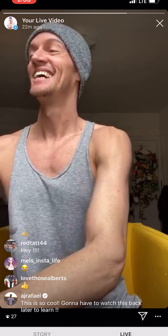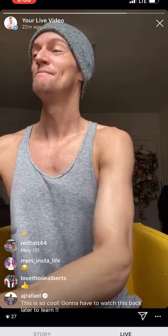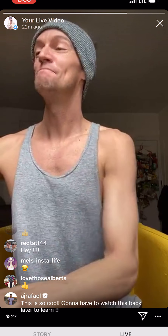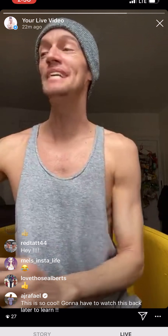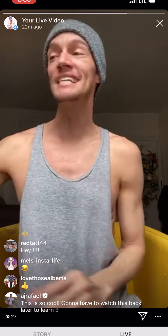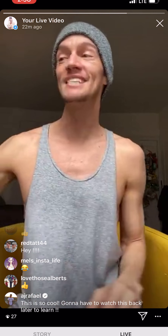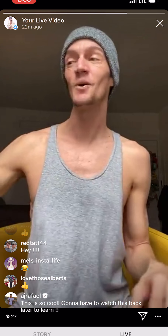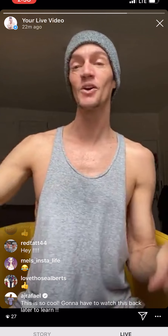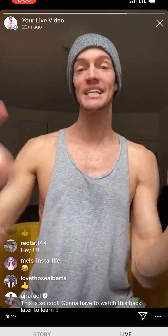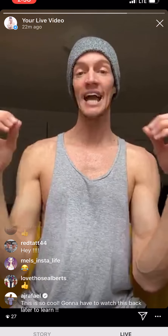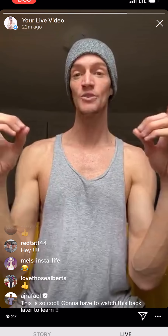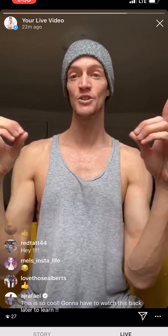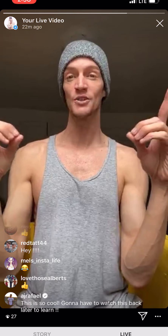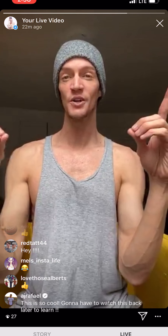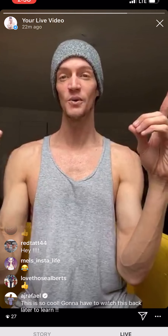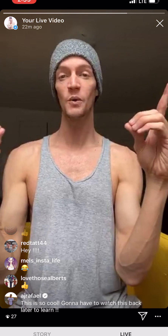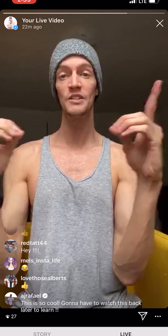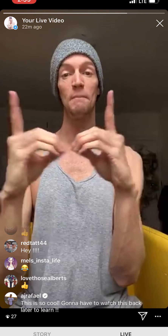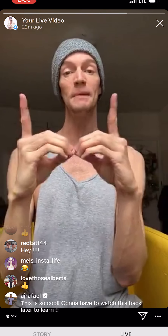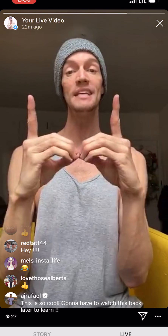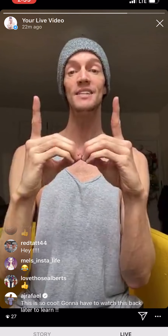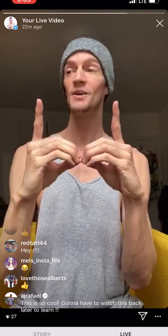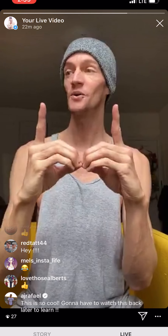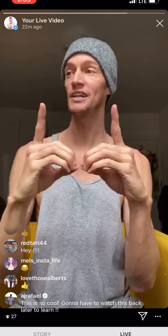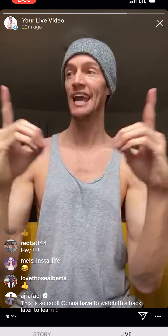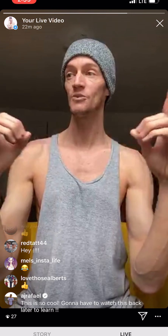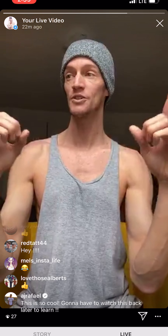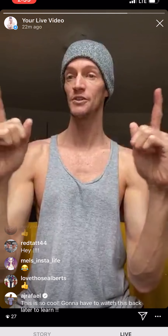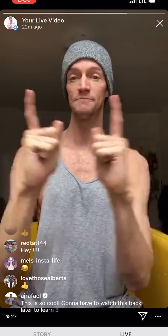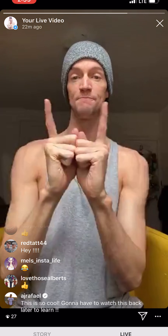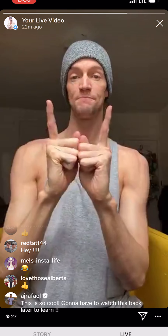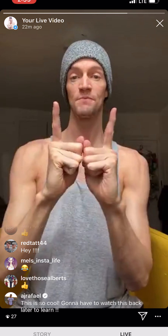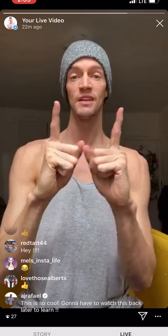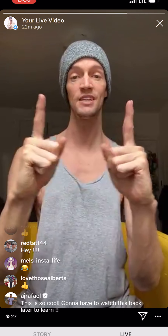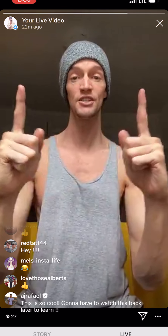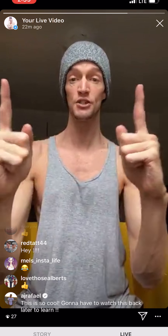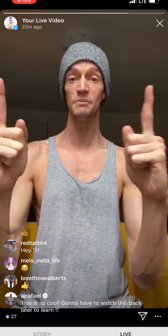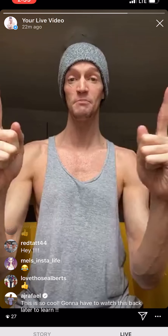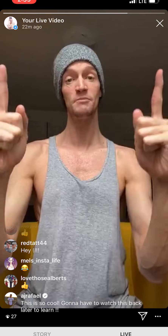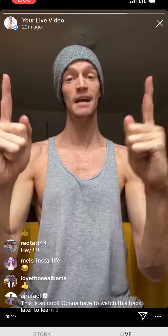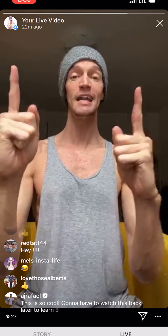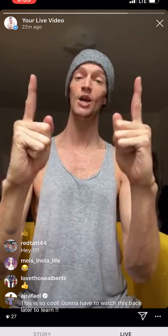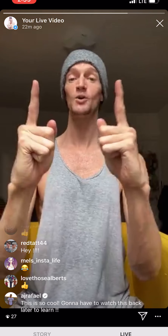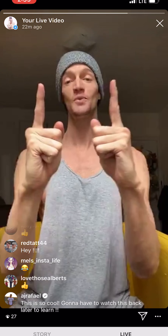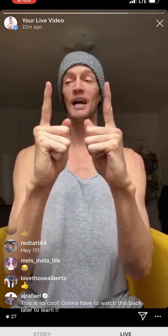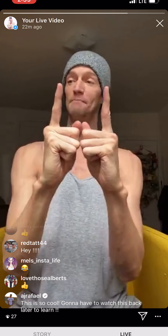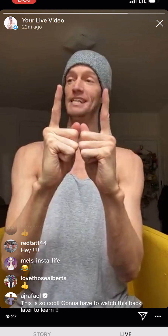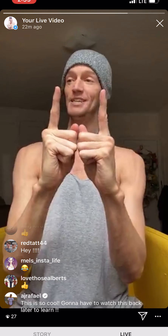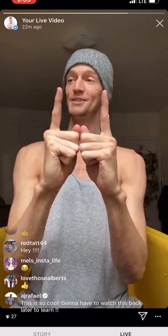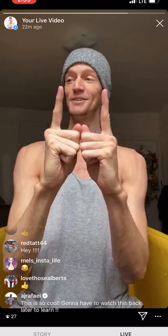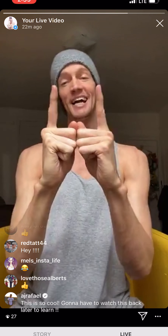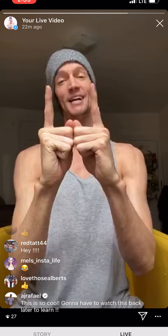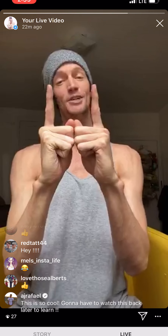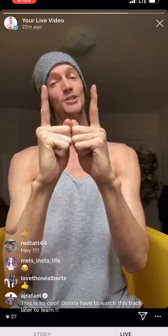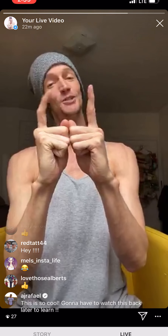Meet or encounter. We're going to meet or encounter. It's just two people. Hello. I'm meeting you. How are you doing?